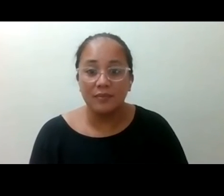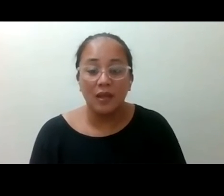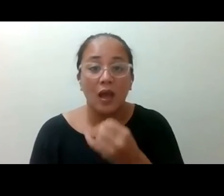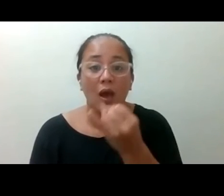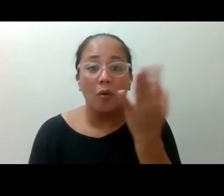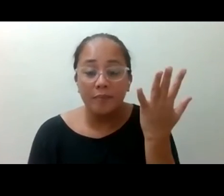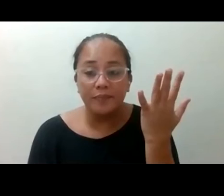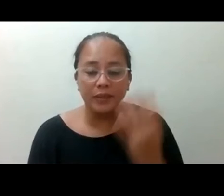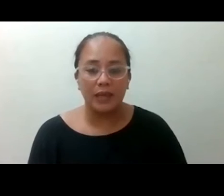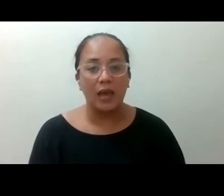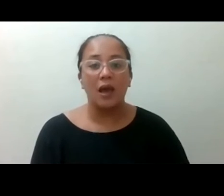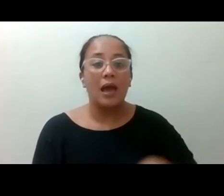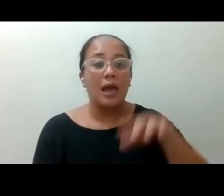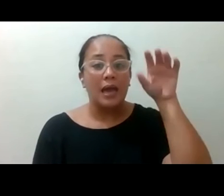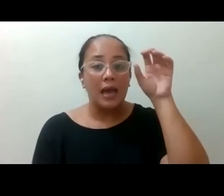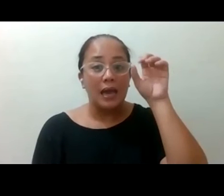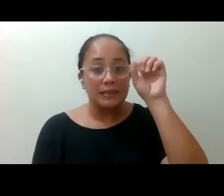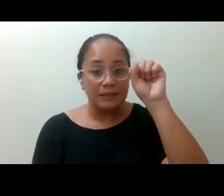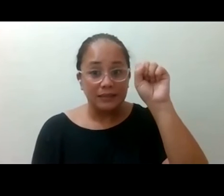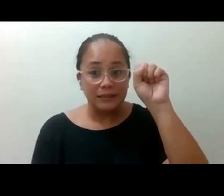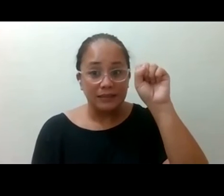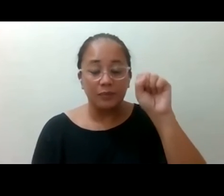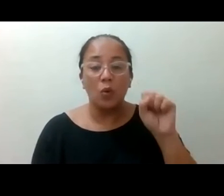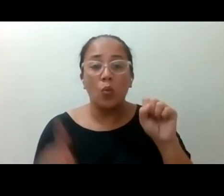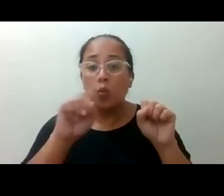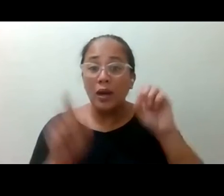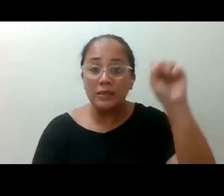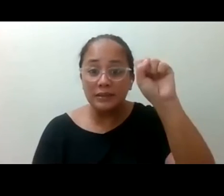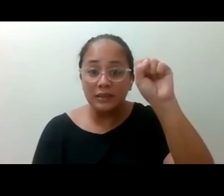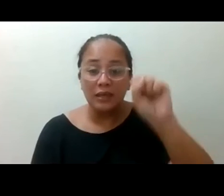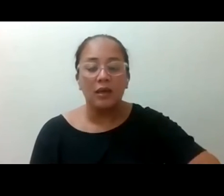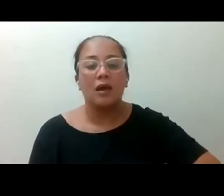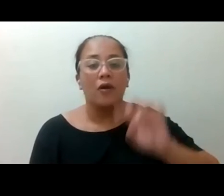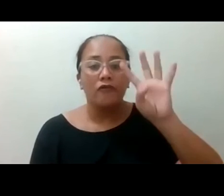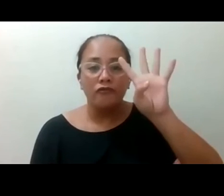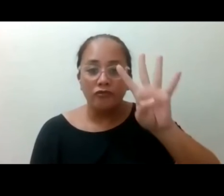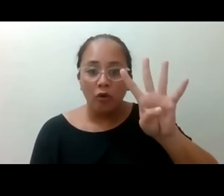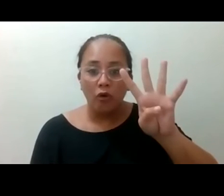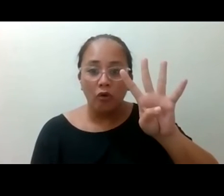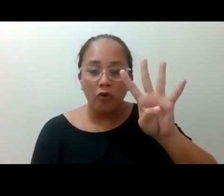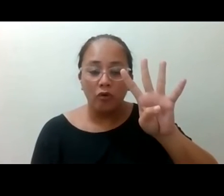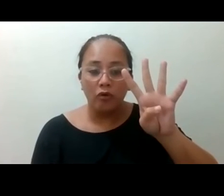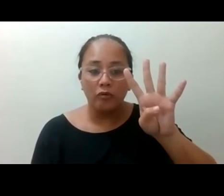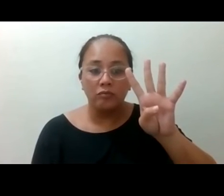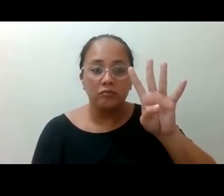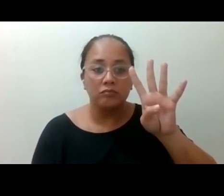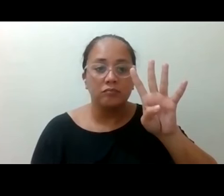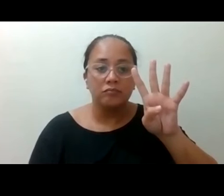So the subject of how many is 4 plus 4:16 plus